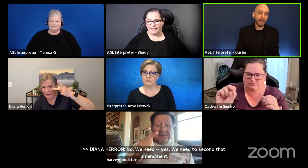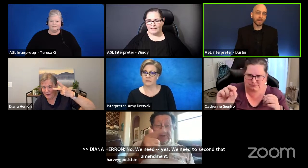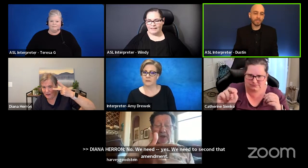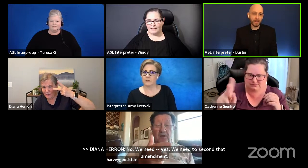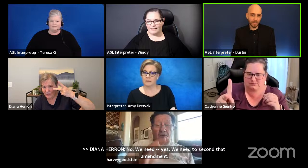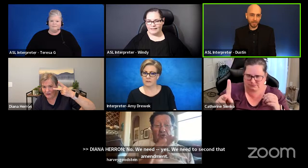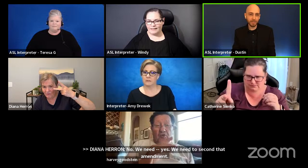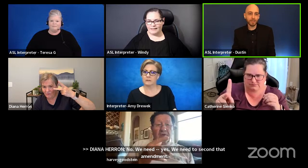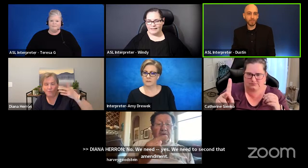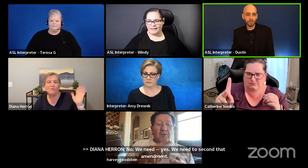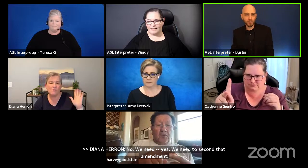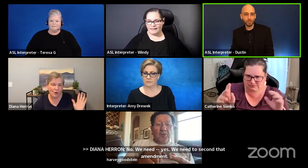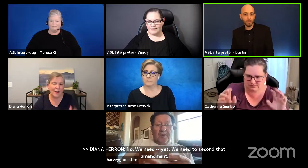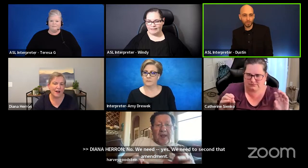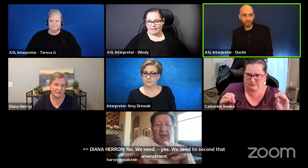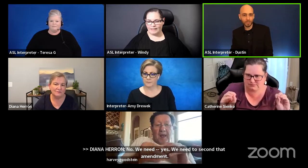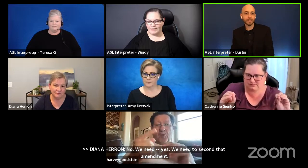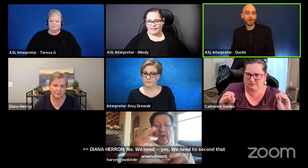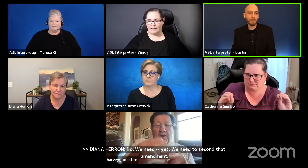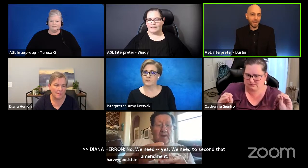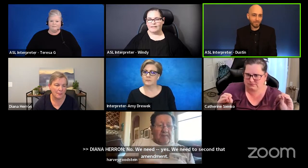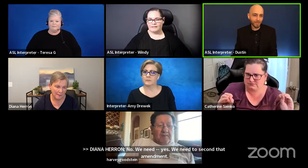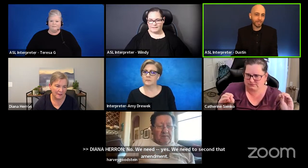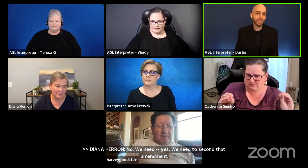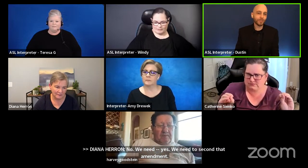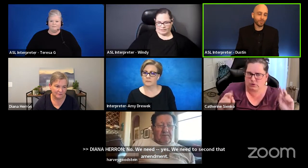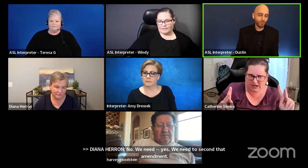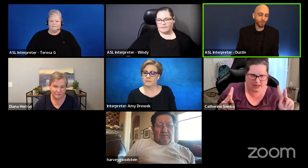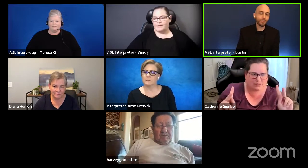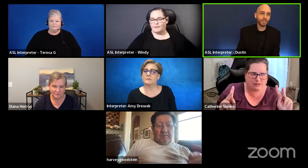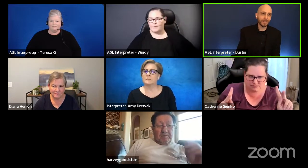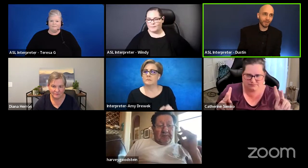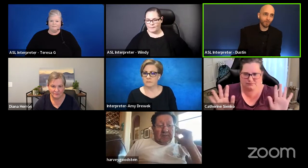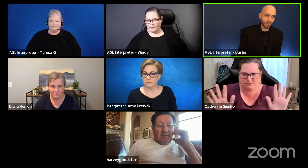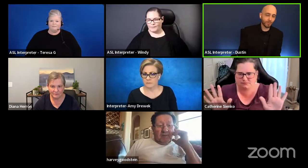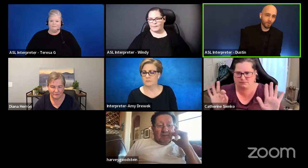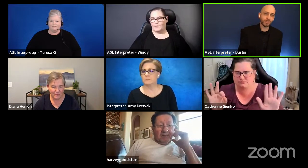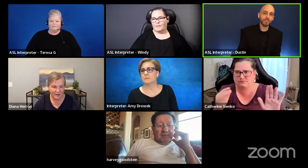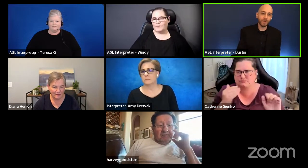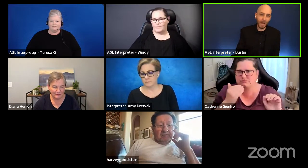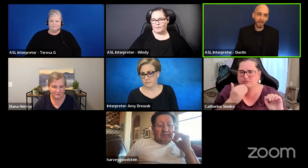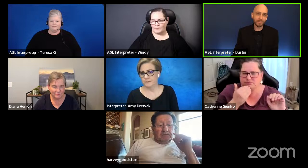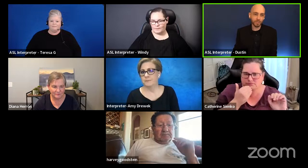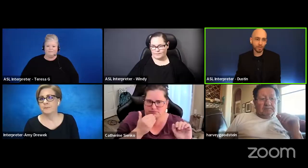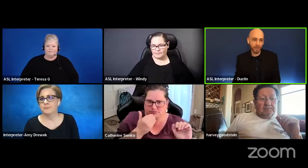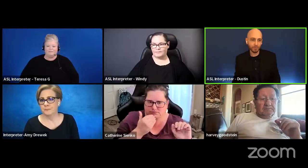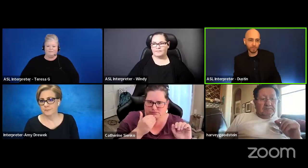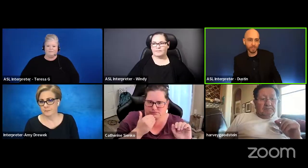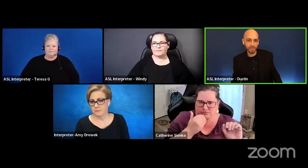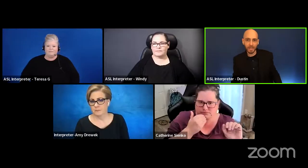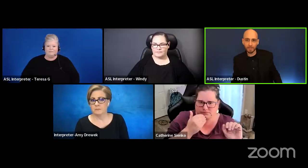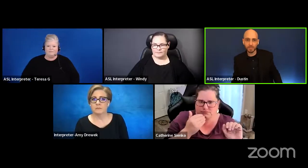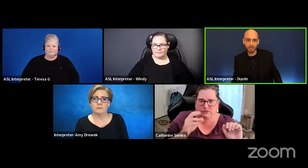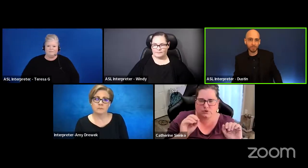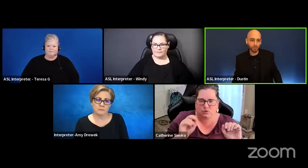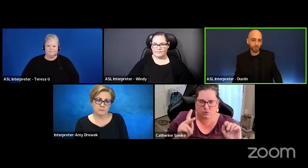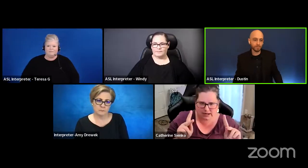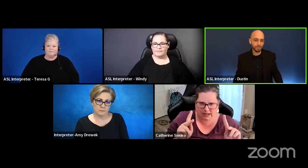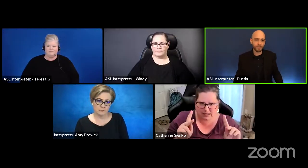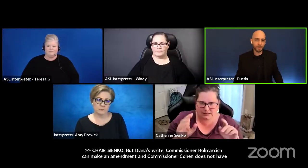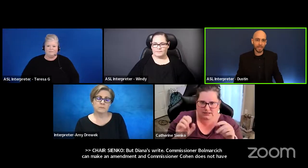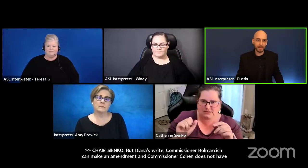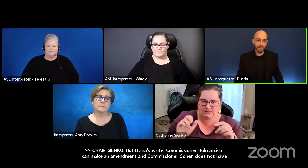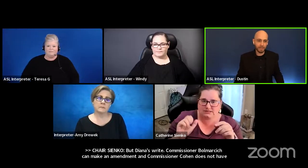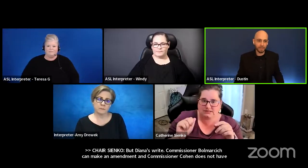So I second Commissioner Bolmarsich's amendment to the original motion to add Michelle Michaels as a name to the